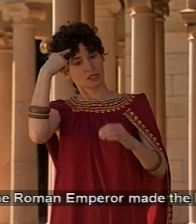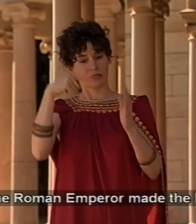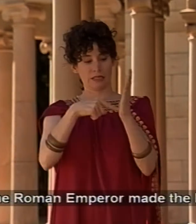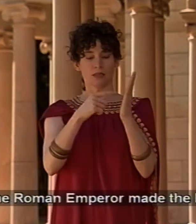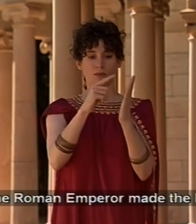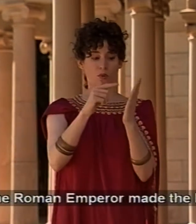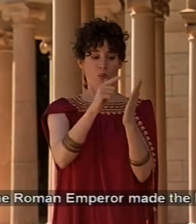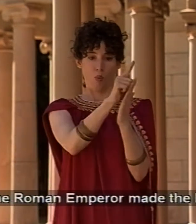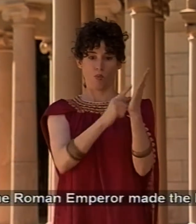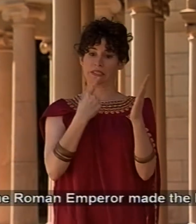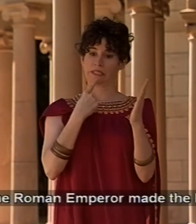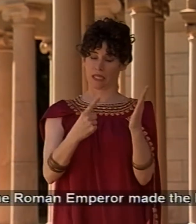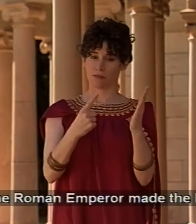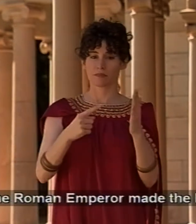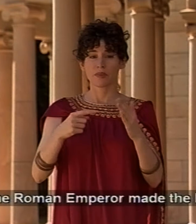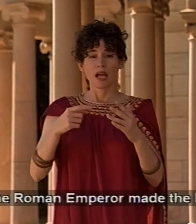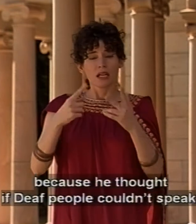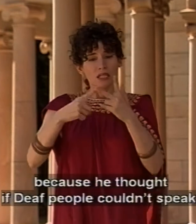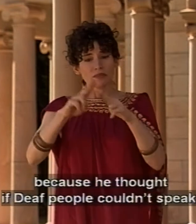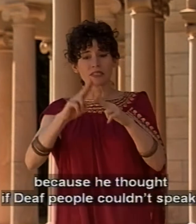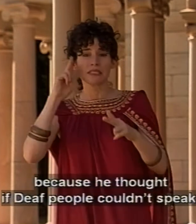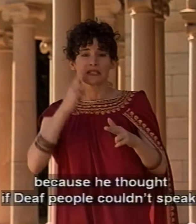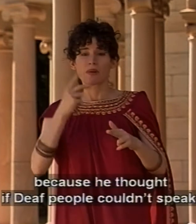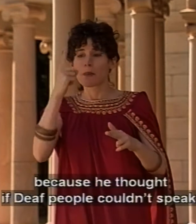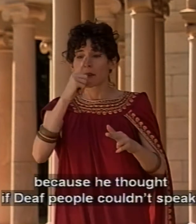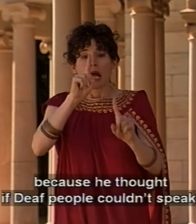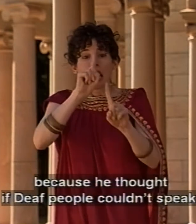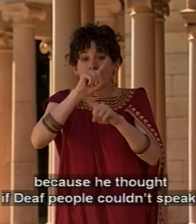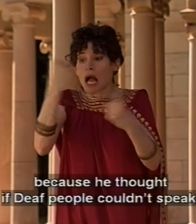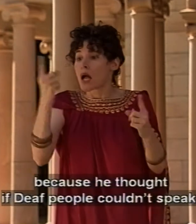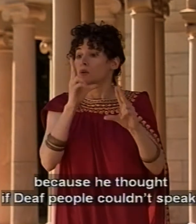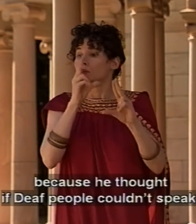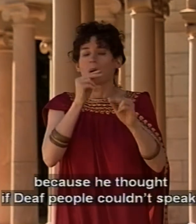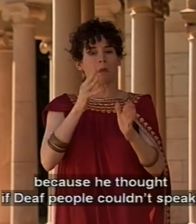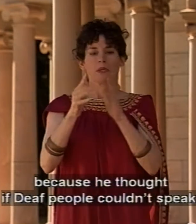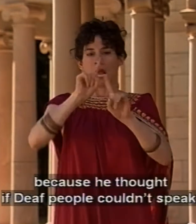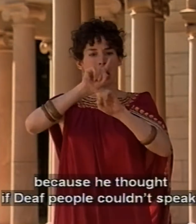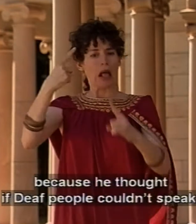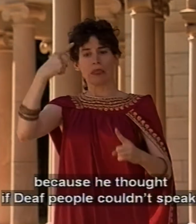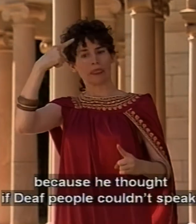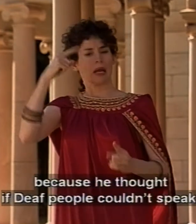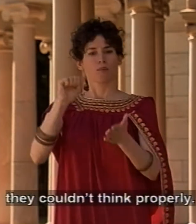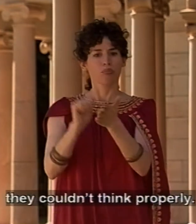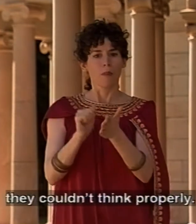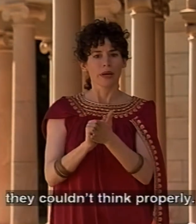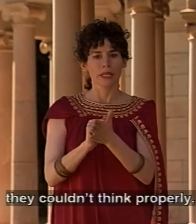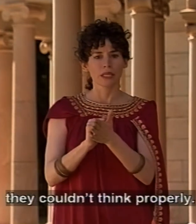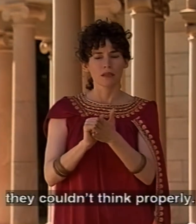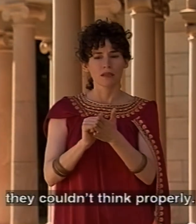The Roman emperor made the law because he thought that if deaf people couldn't speak, they couldn't think properly.